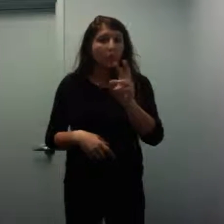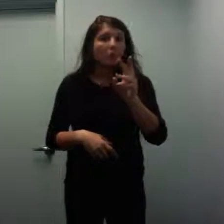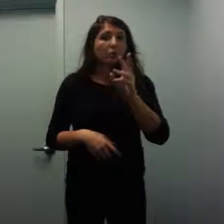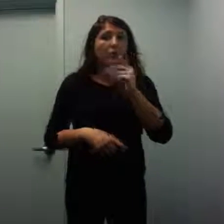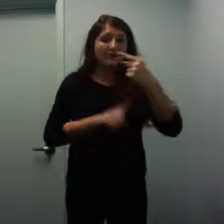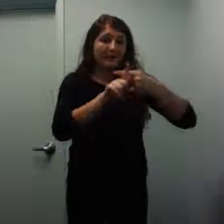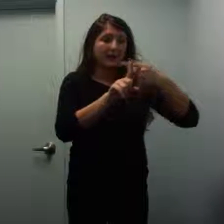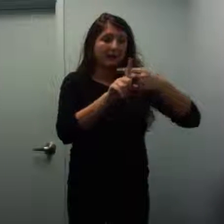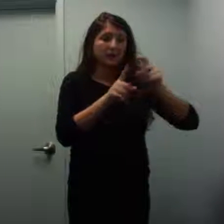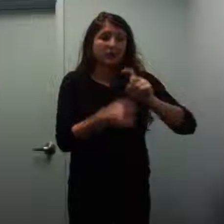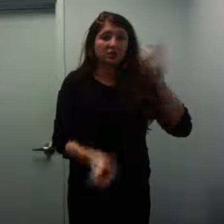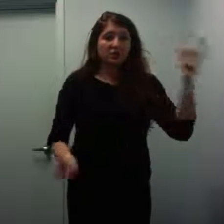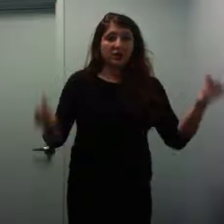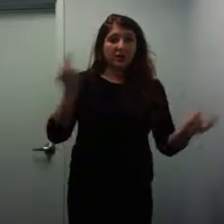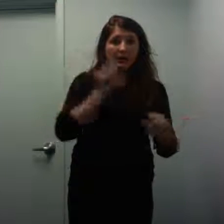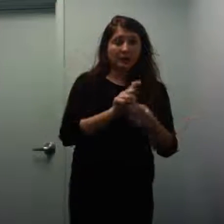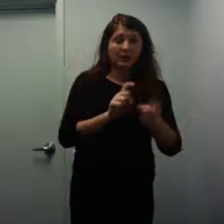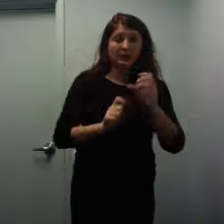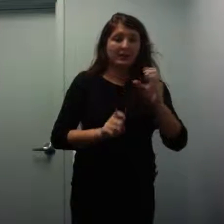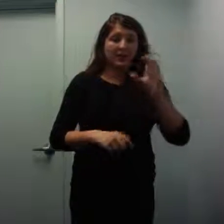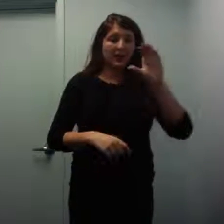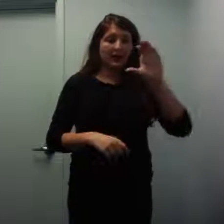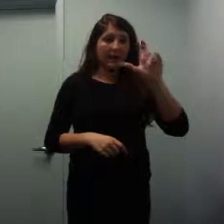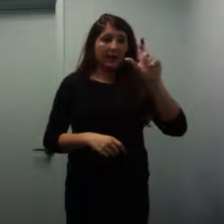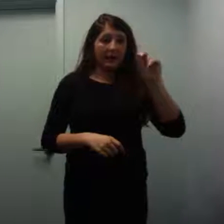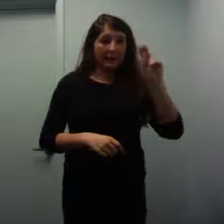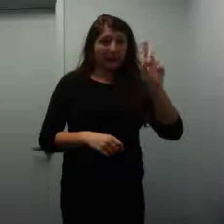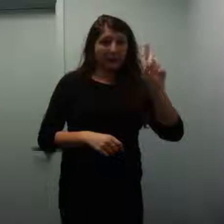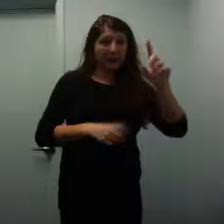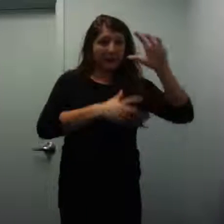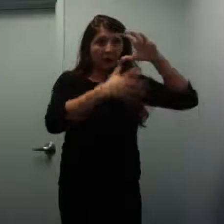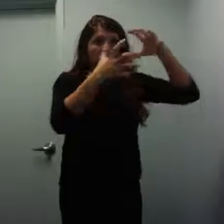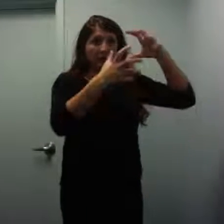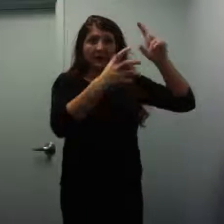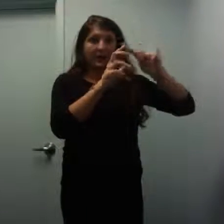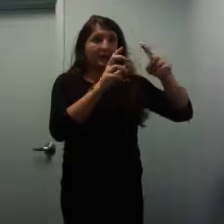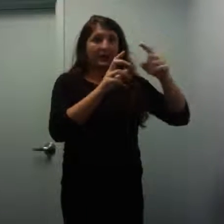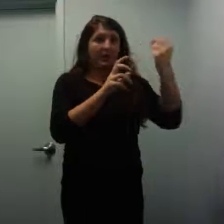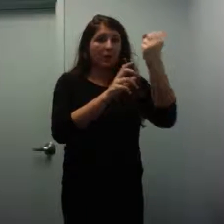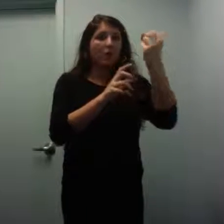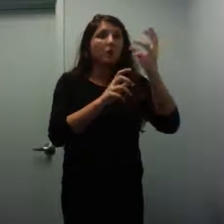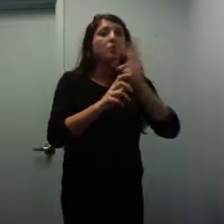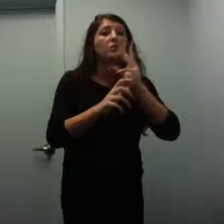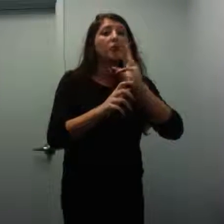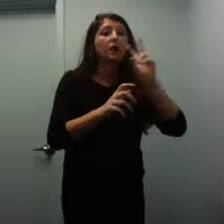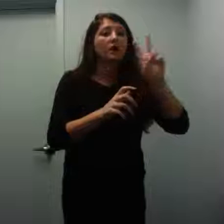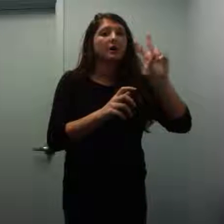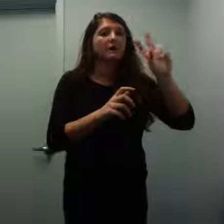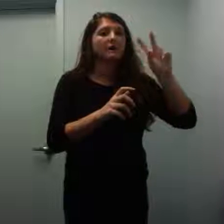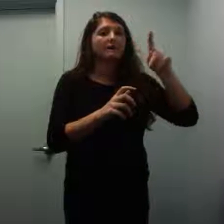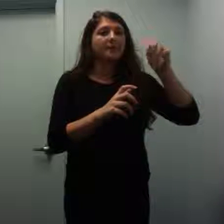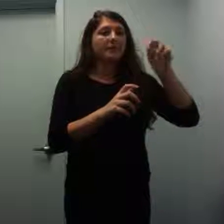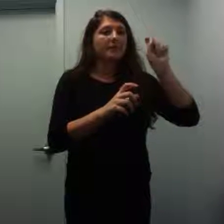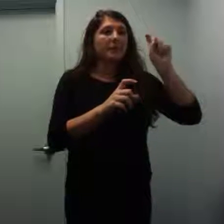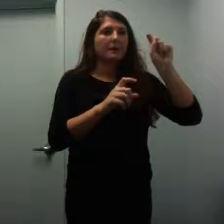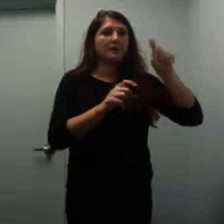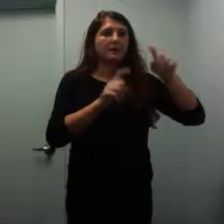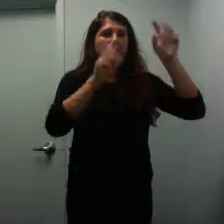a cloud can't hold as much water vapor as it can usually, and then it rains. Another thing to use to describe